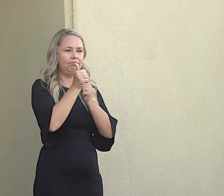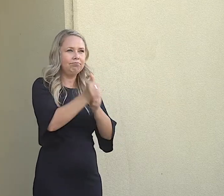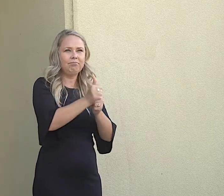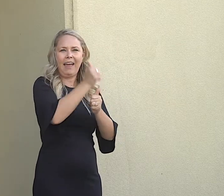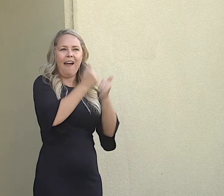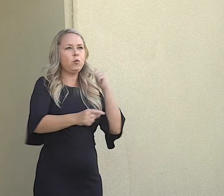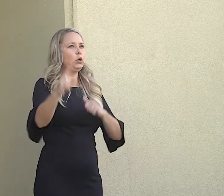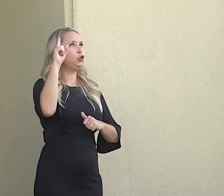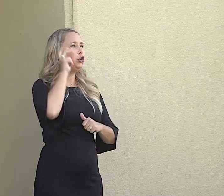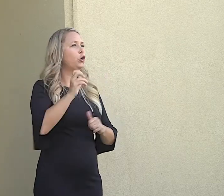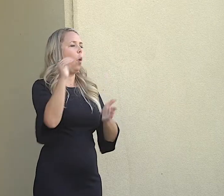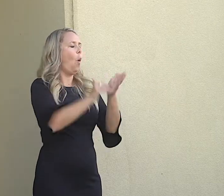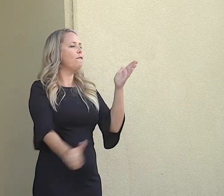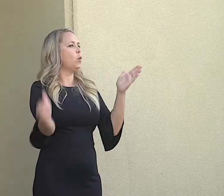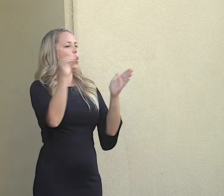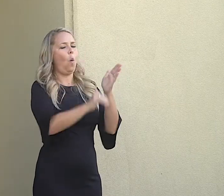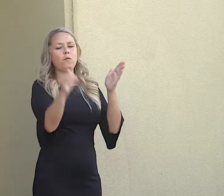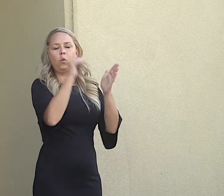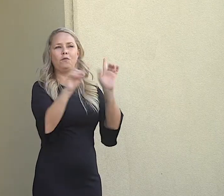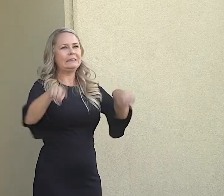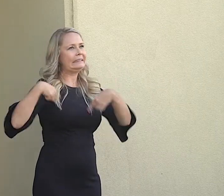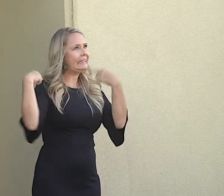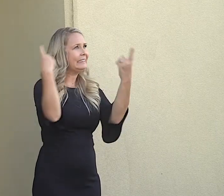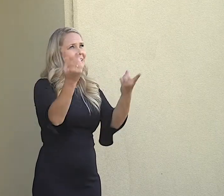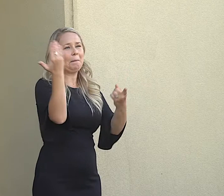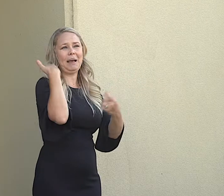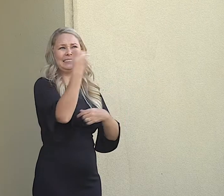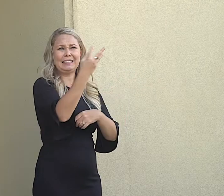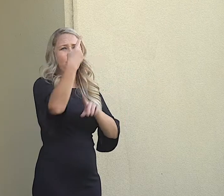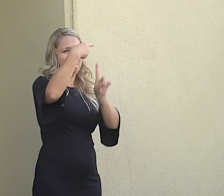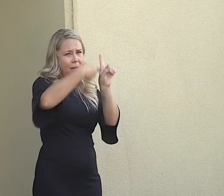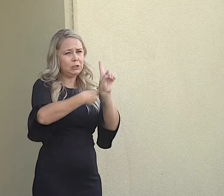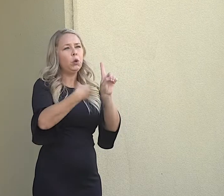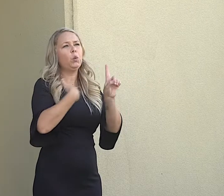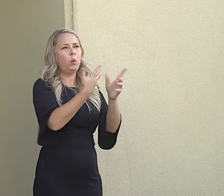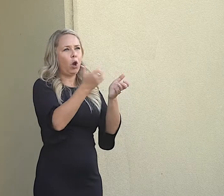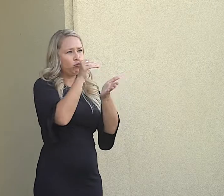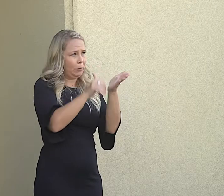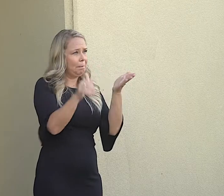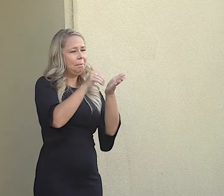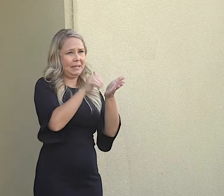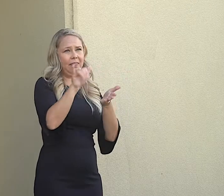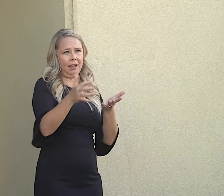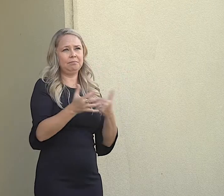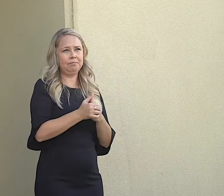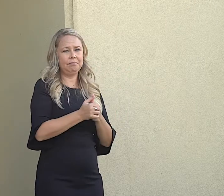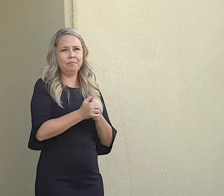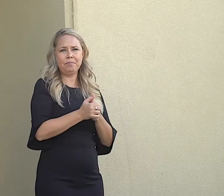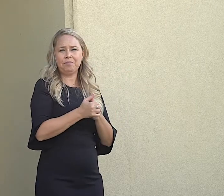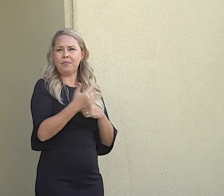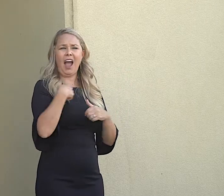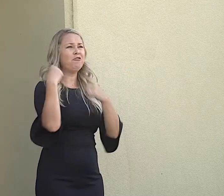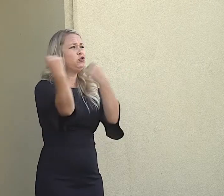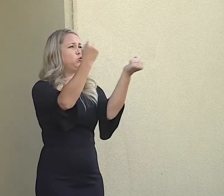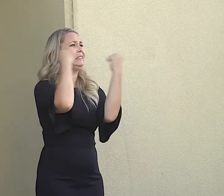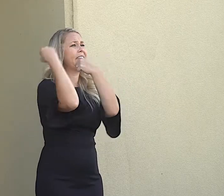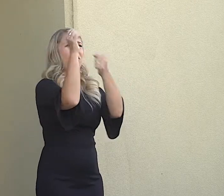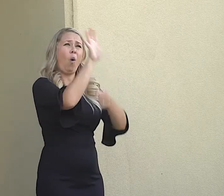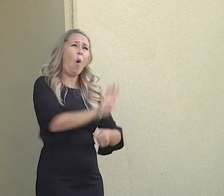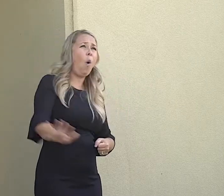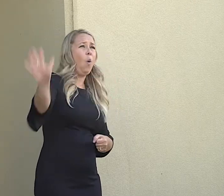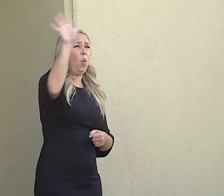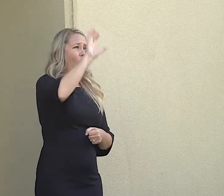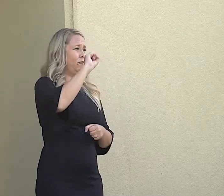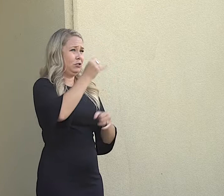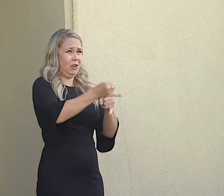today has heard over and over and over again for the past several months. We want to repeat that. I've driven all over the county. I've seen